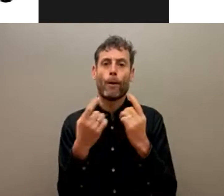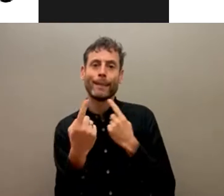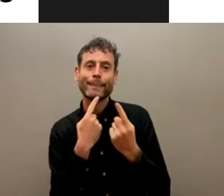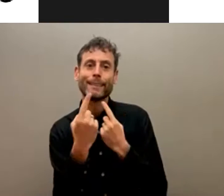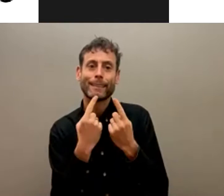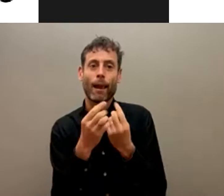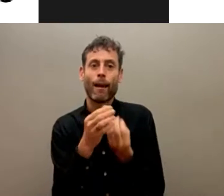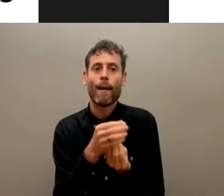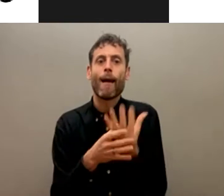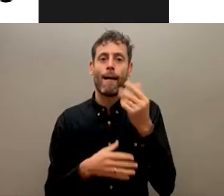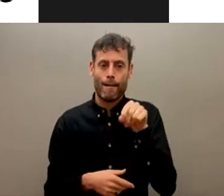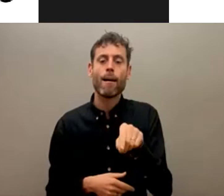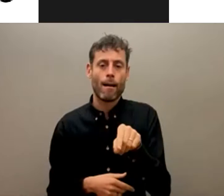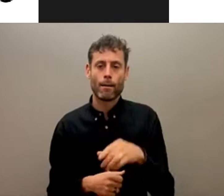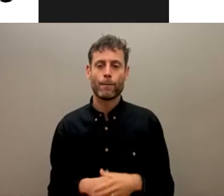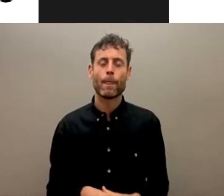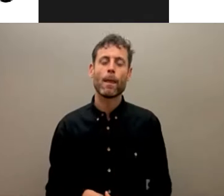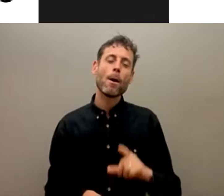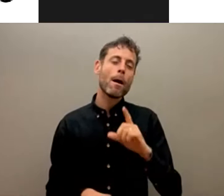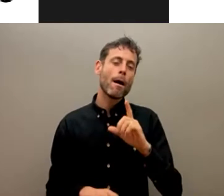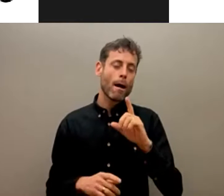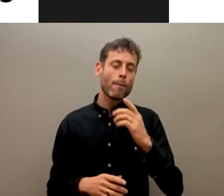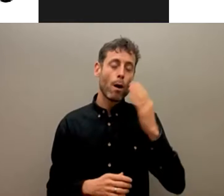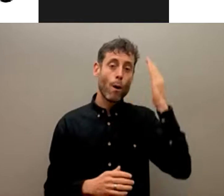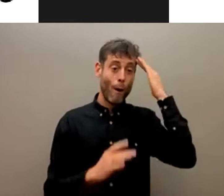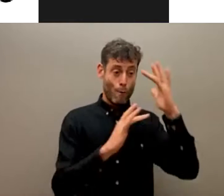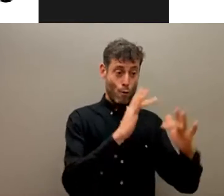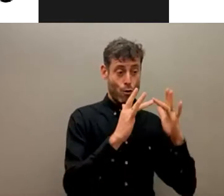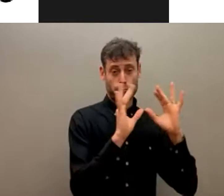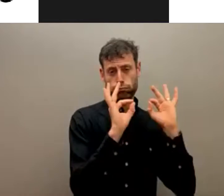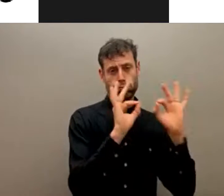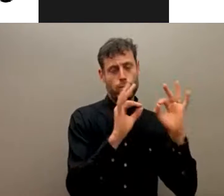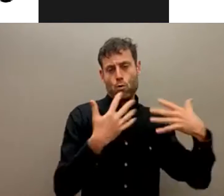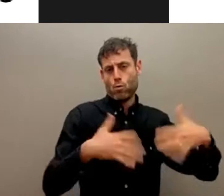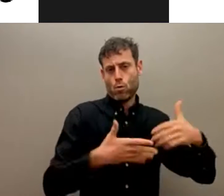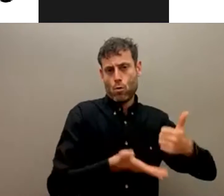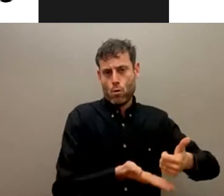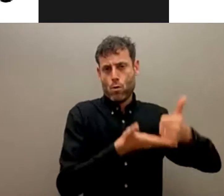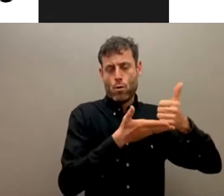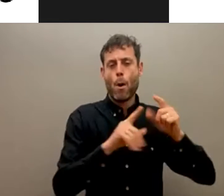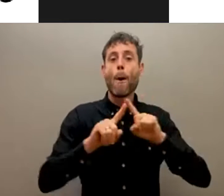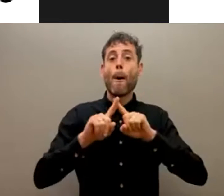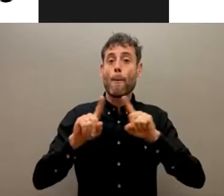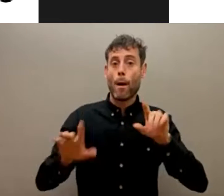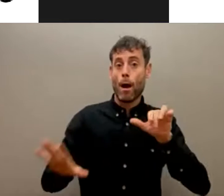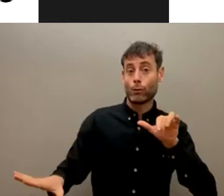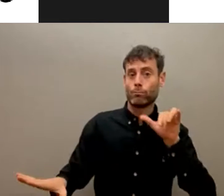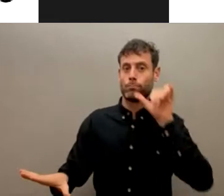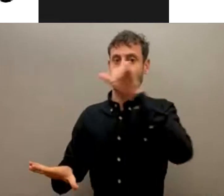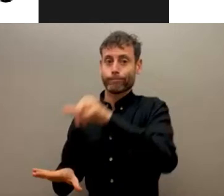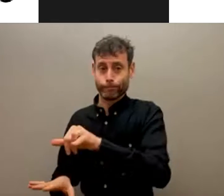volunteering in person, there's no substitute for the opportunity to exchange a cultural